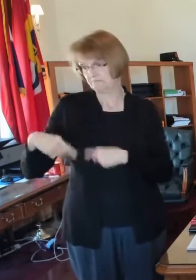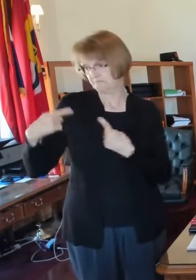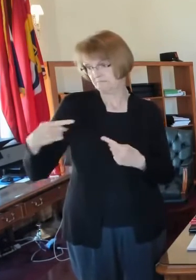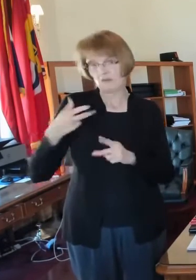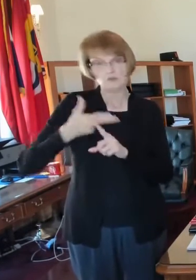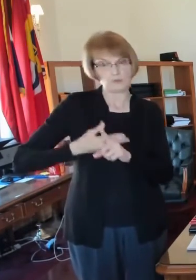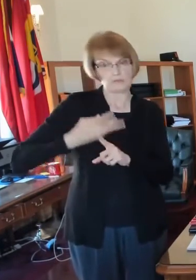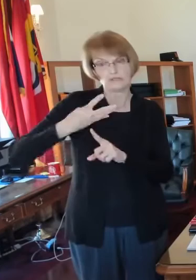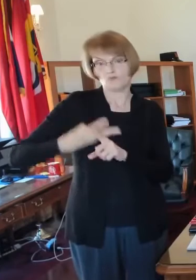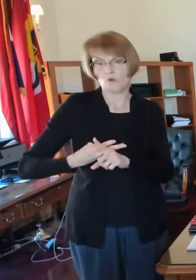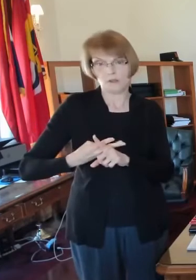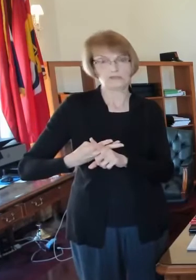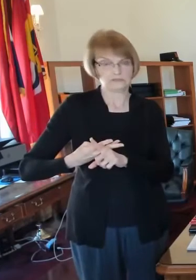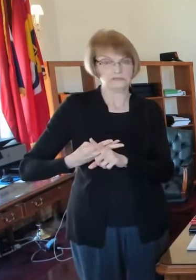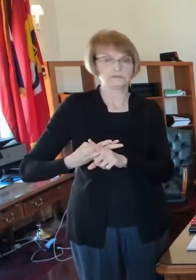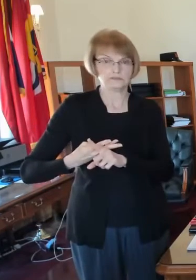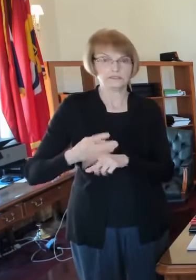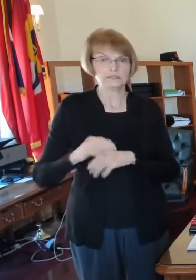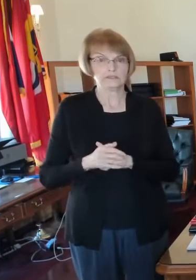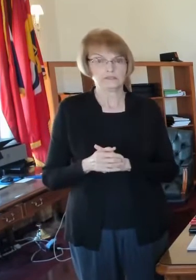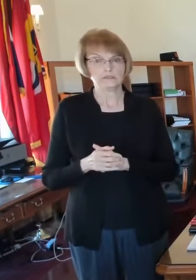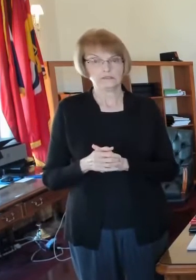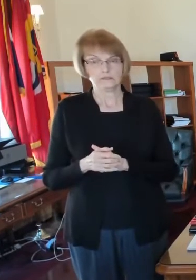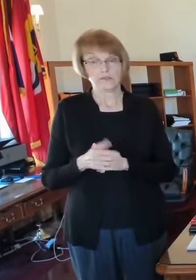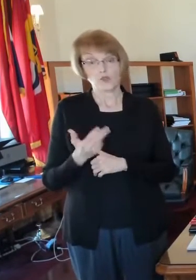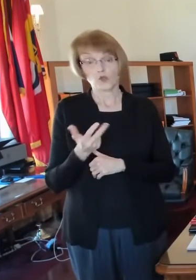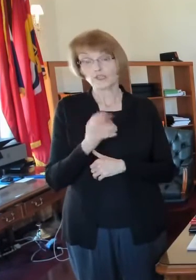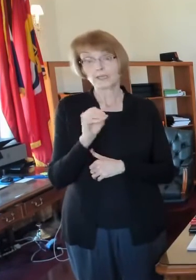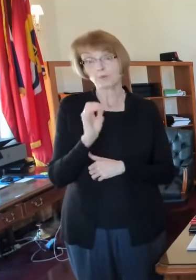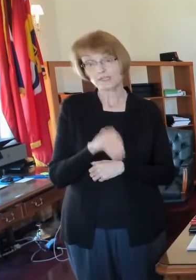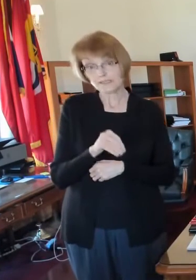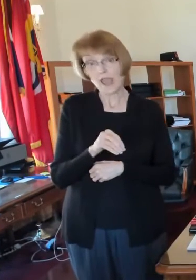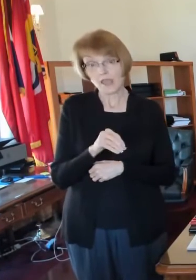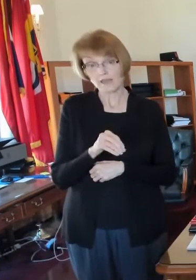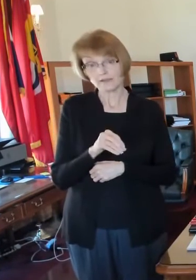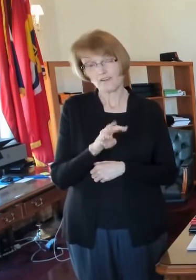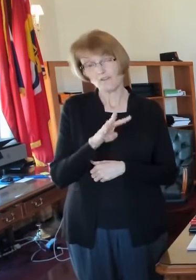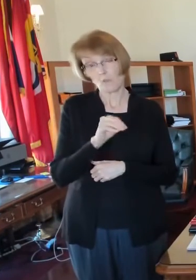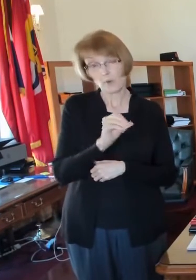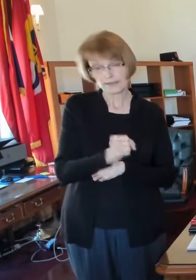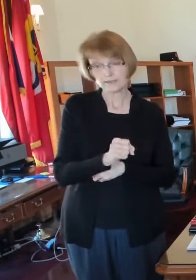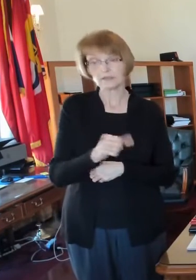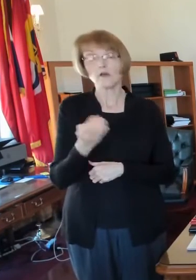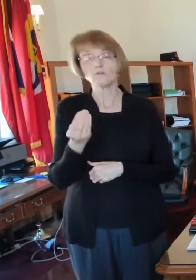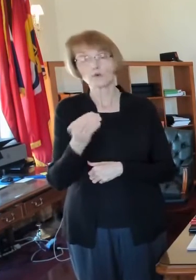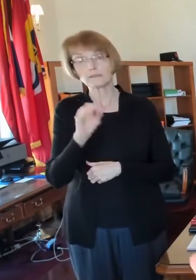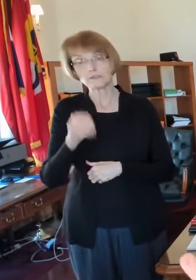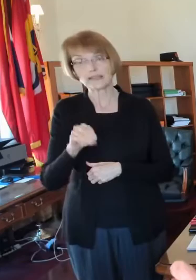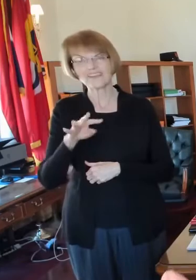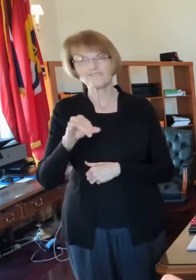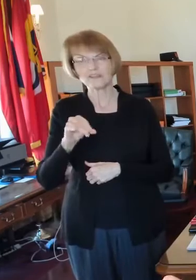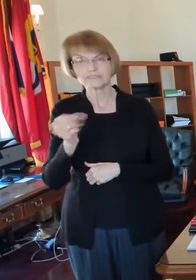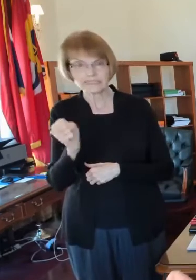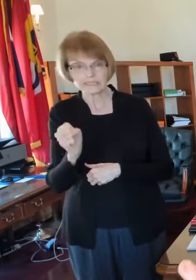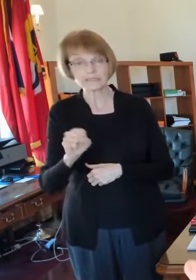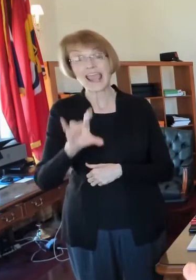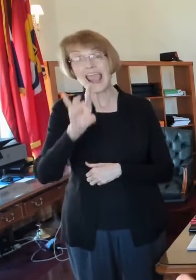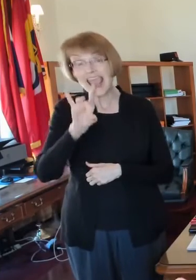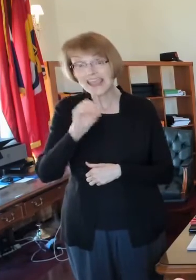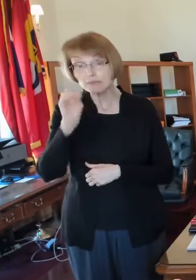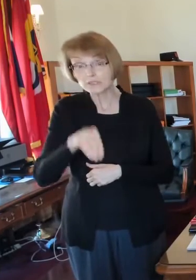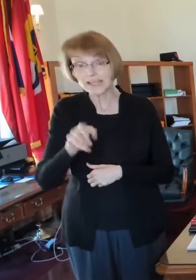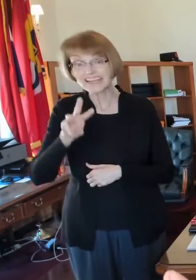3 or 4 months. Only 13% of the people are in their 40s, 14% in their 50s, 8%